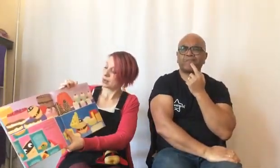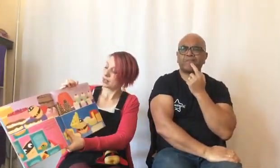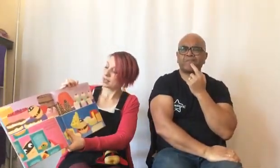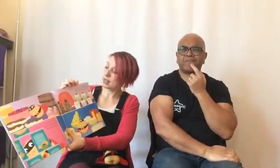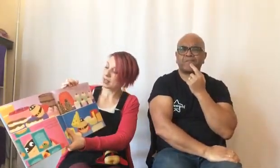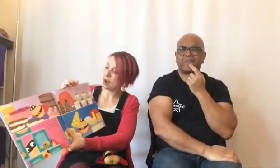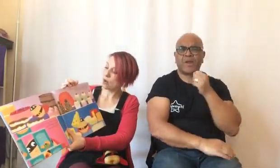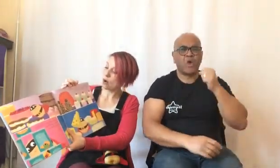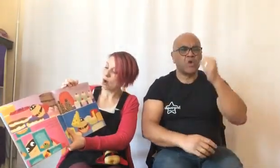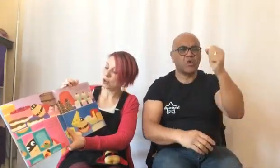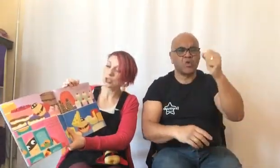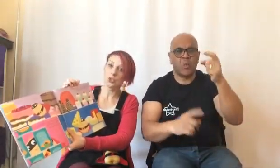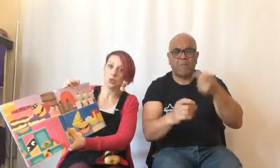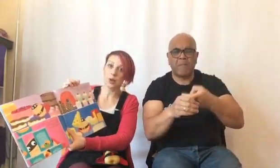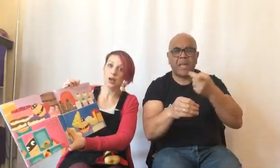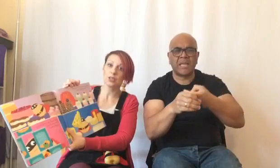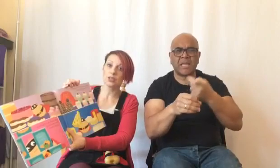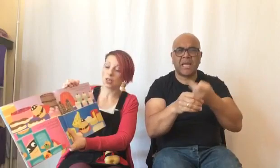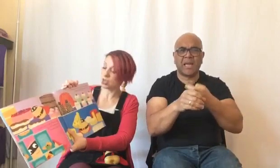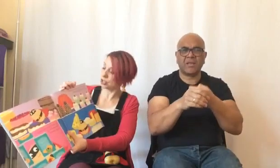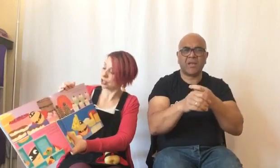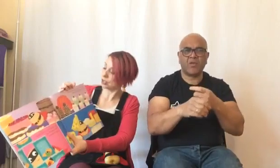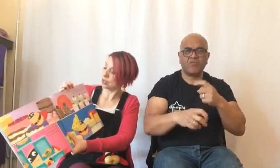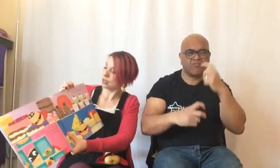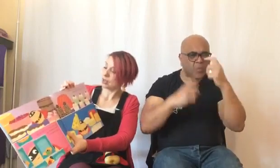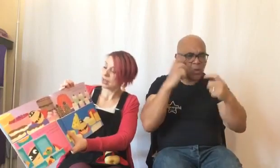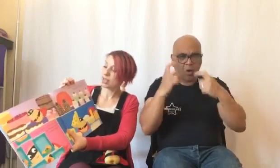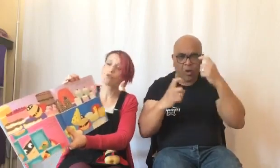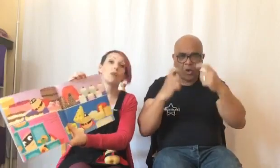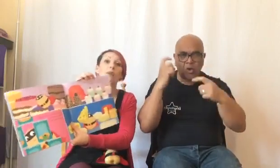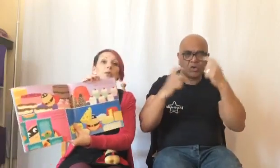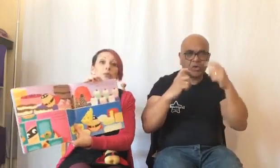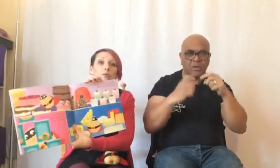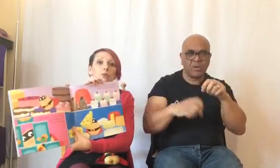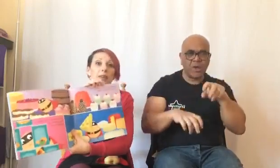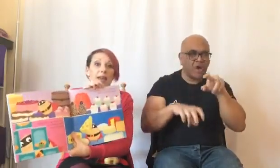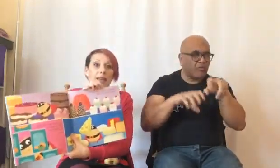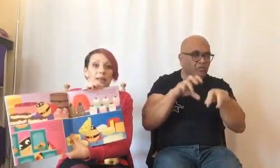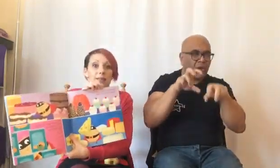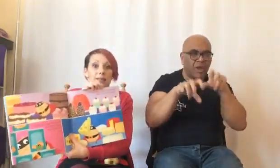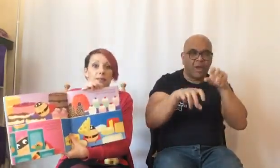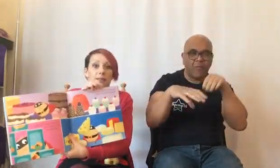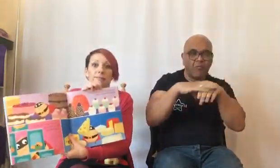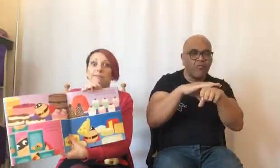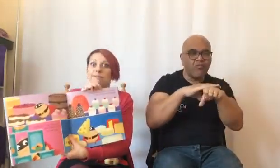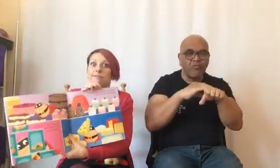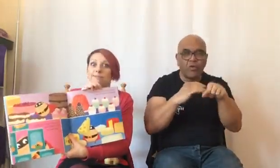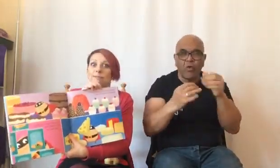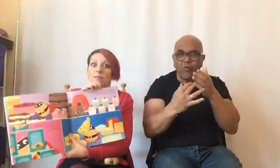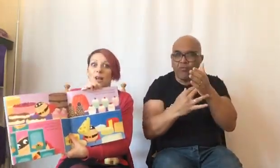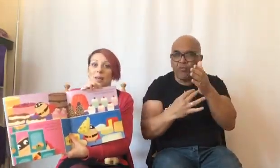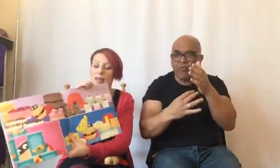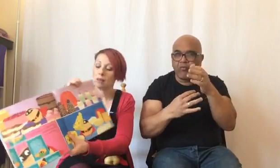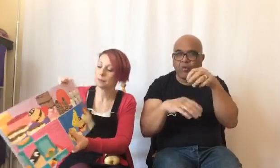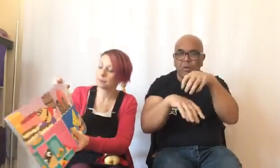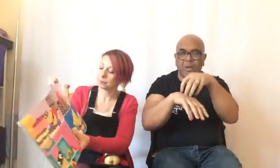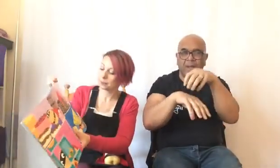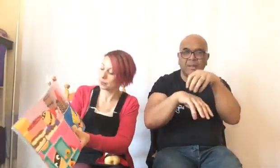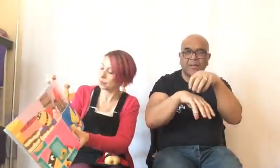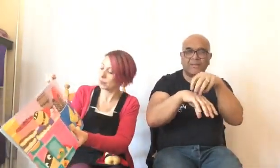Supertato set out on a super search. He crept through the cakes. Yummy.